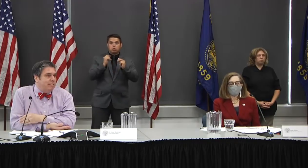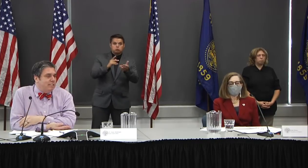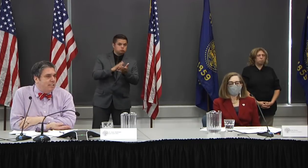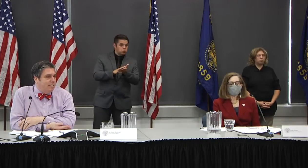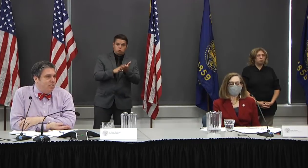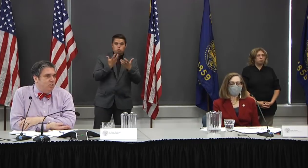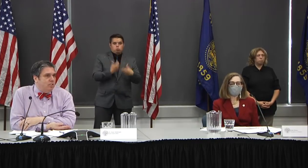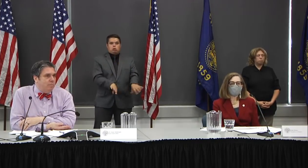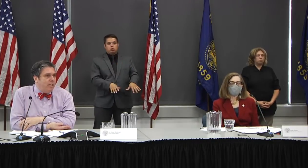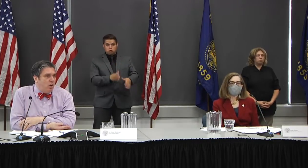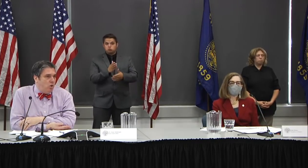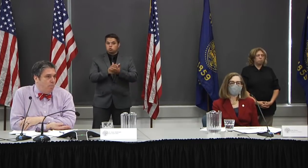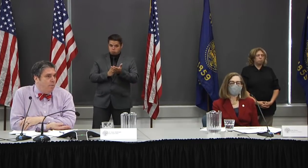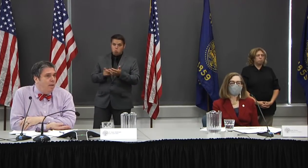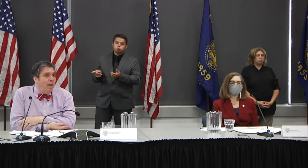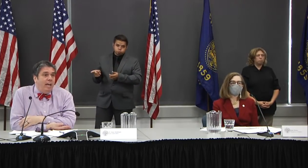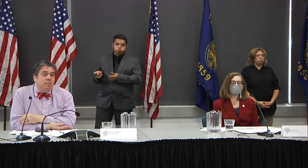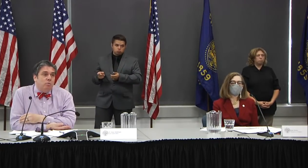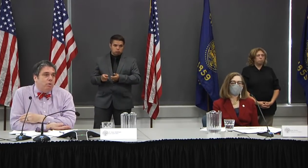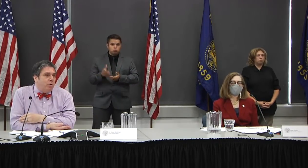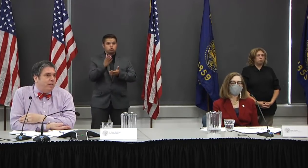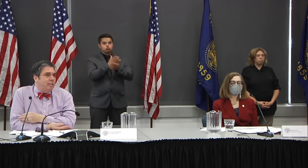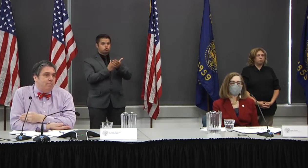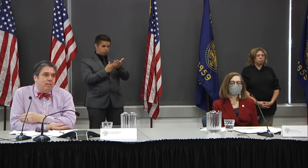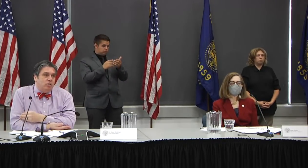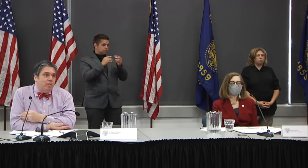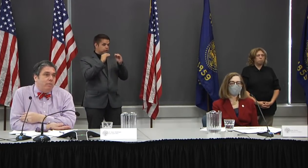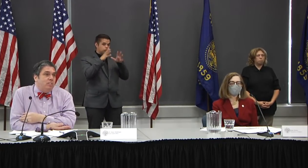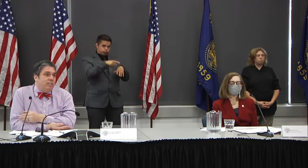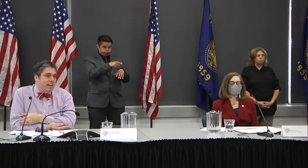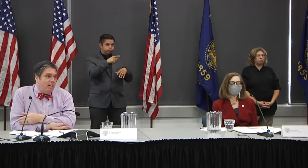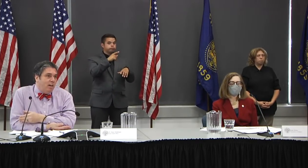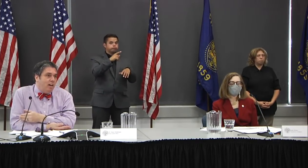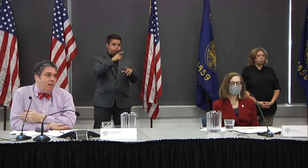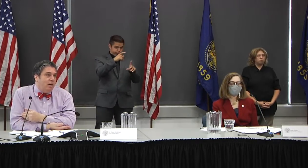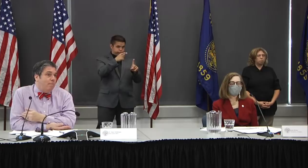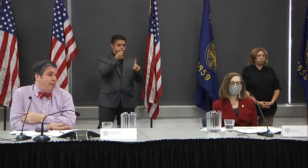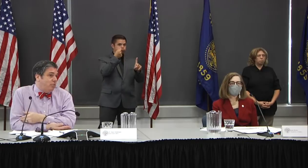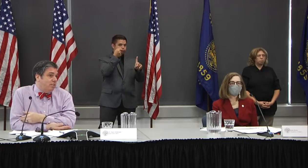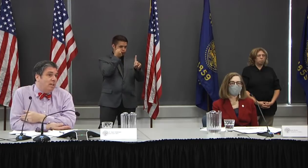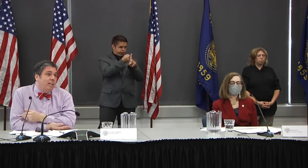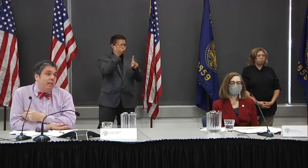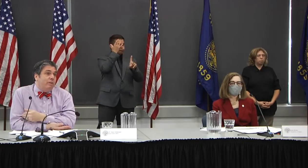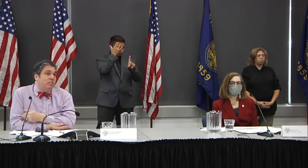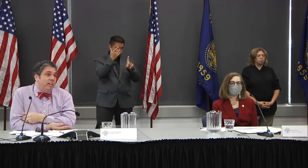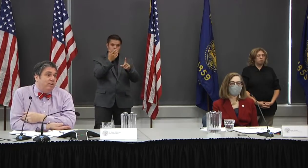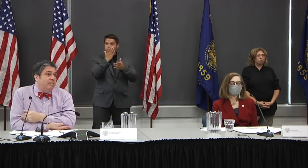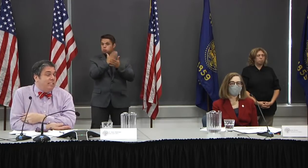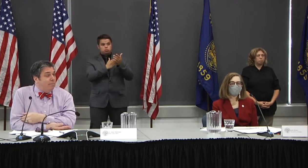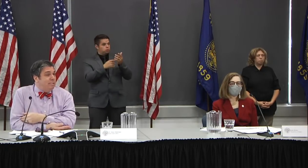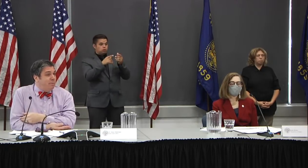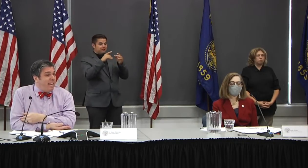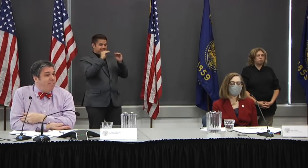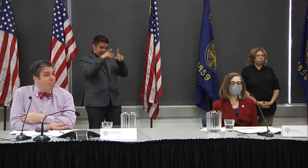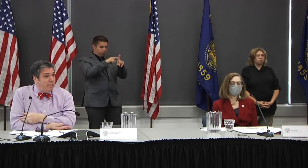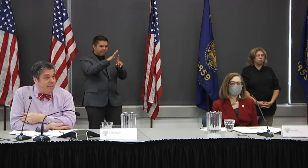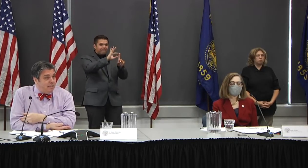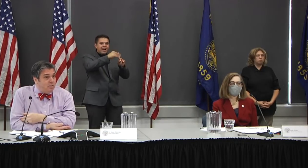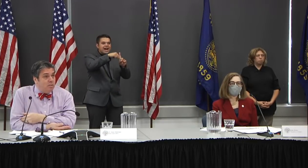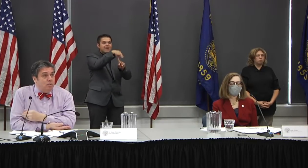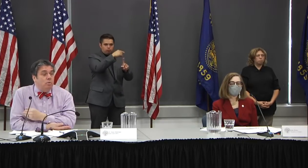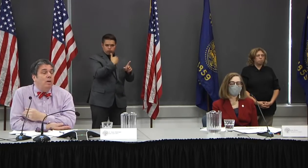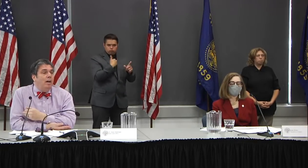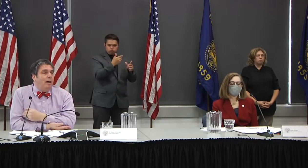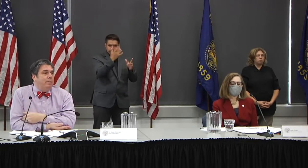a pre-existing condition or someone at home. And so we're working to make sure that we share our metrics, that we share the steps that we have in